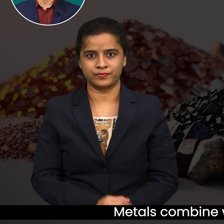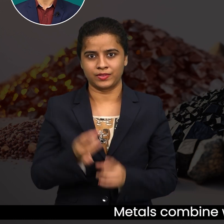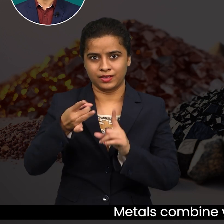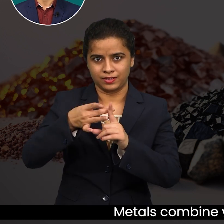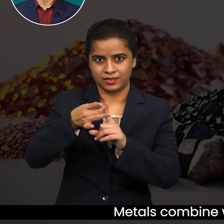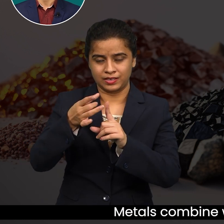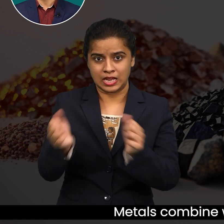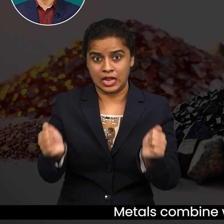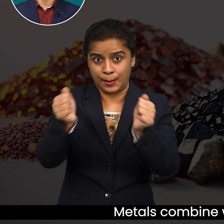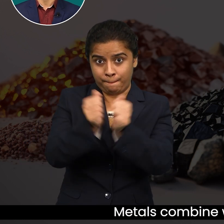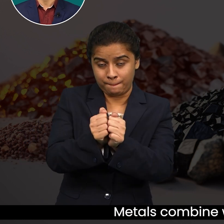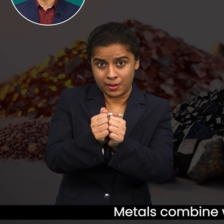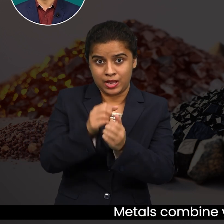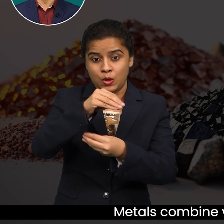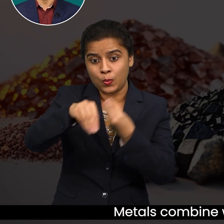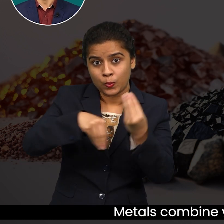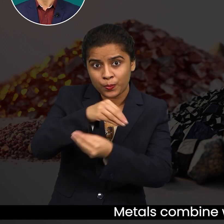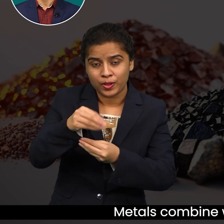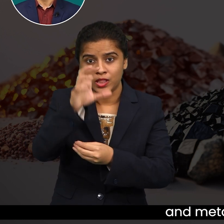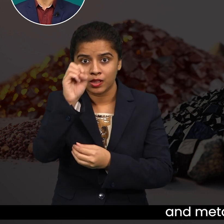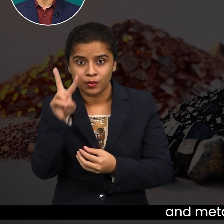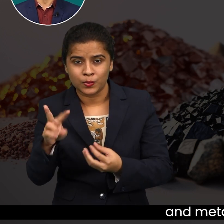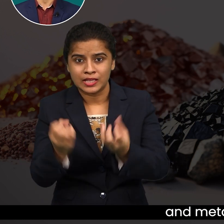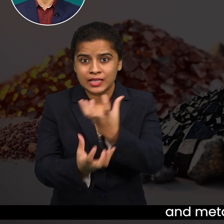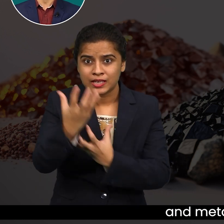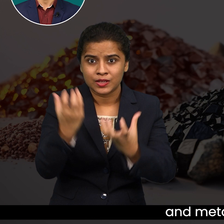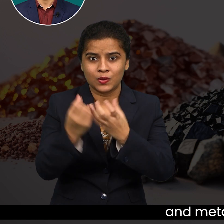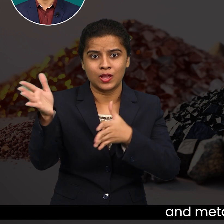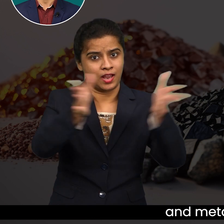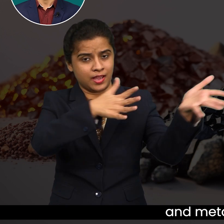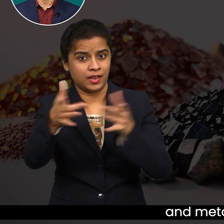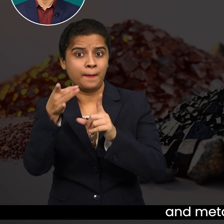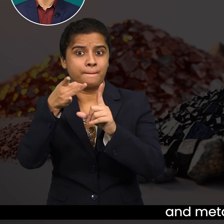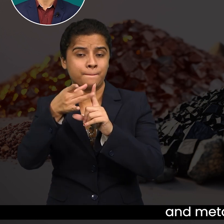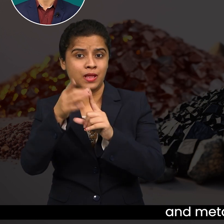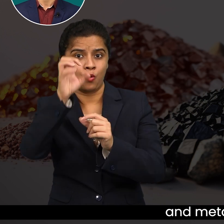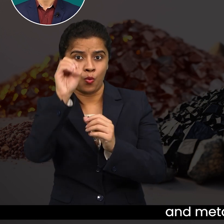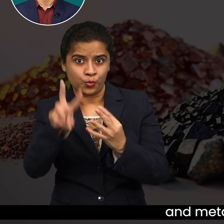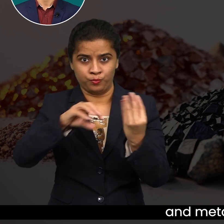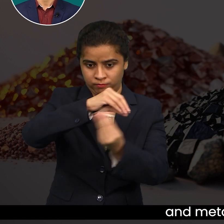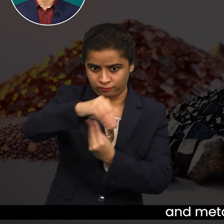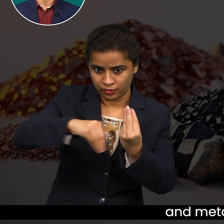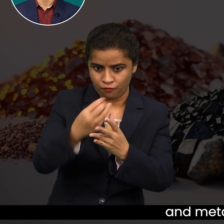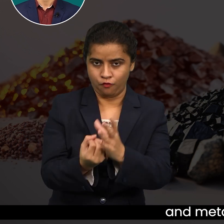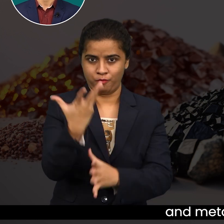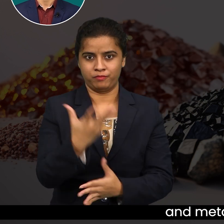Metals combine with oxygen on heating in air and metal oxides are formed.